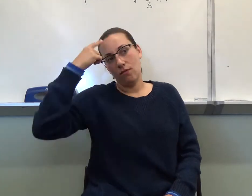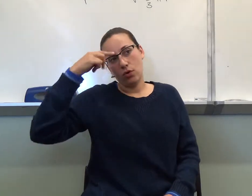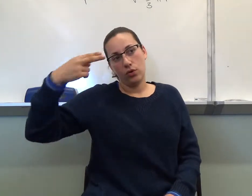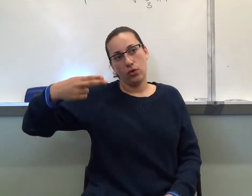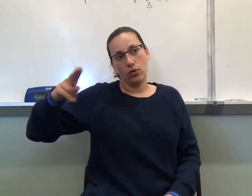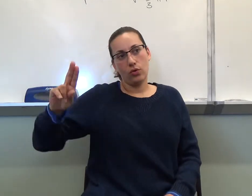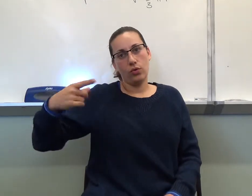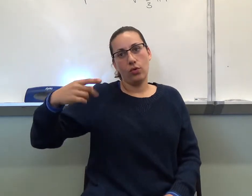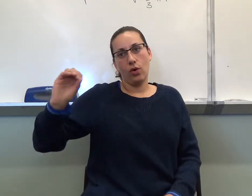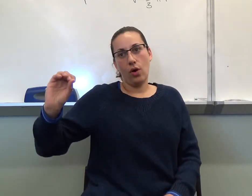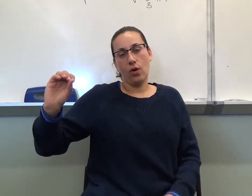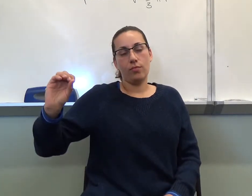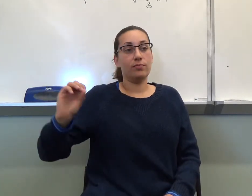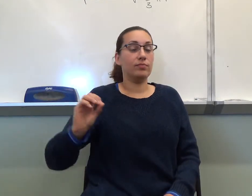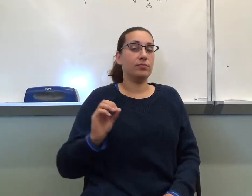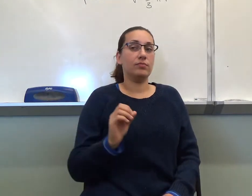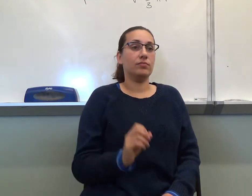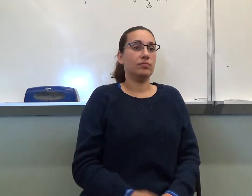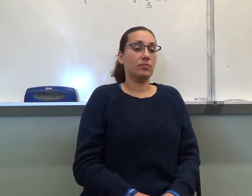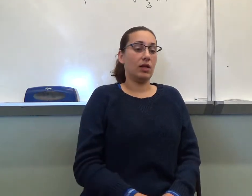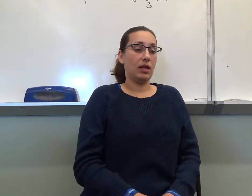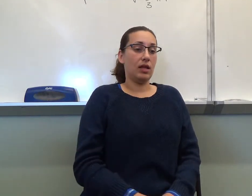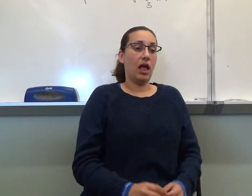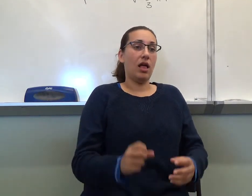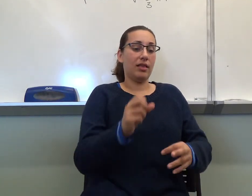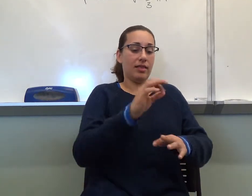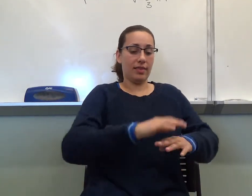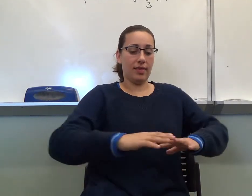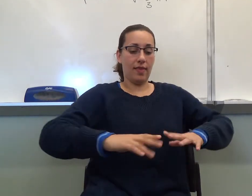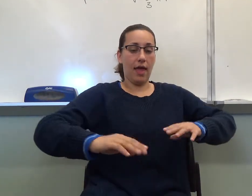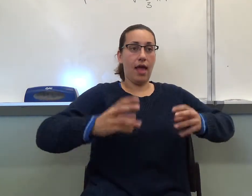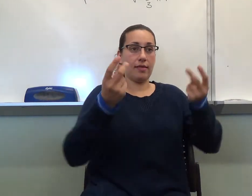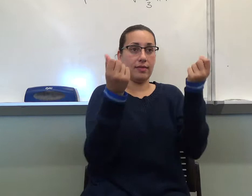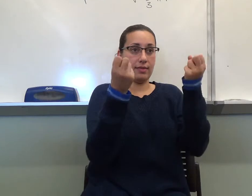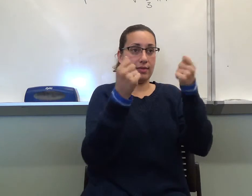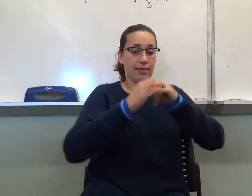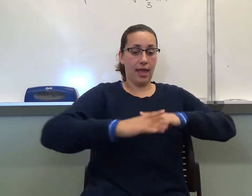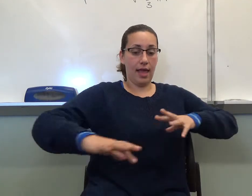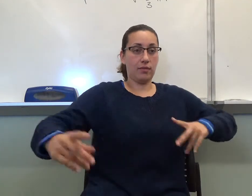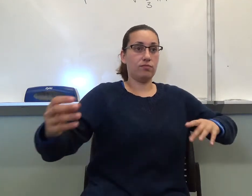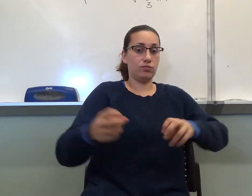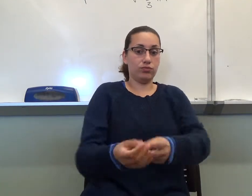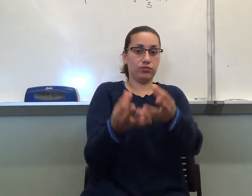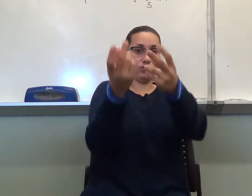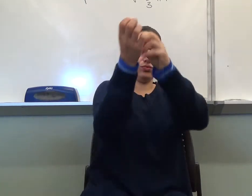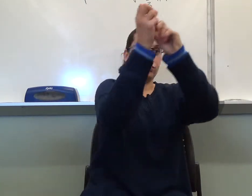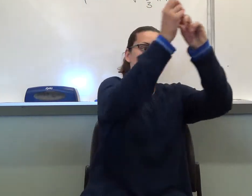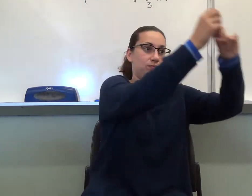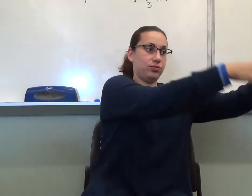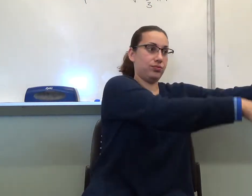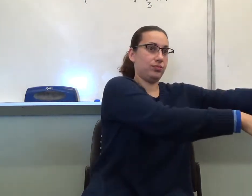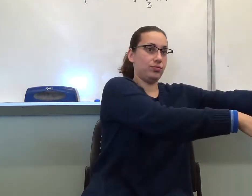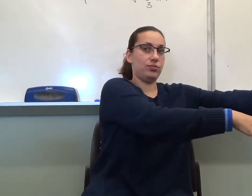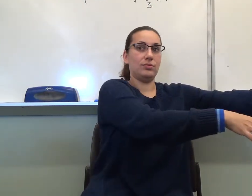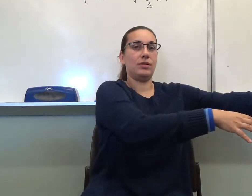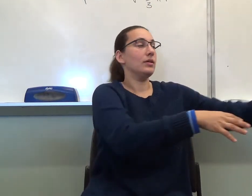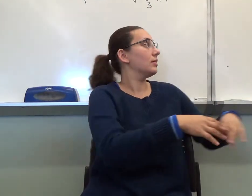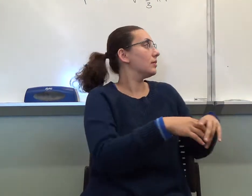Hugo. Okay, where it made landfall, different places, of course. And the maximum wind speeds, I'm just going to put some of the numerical data in there. 125